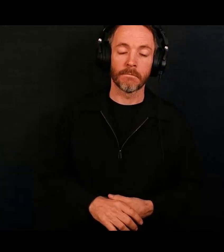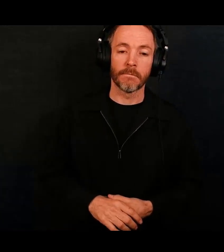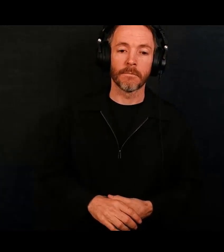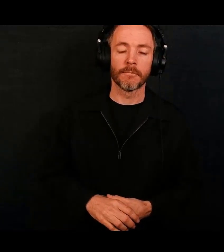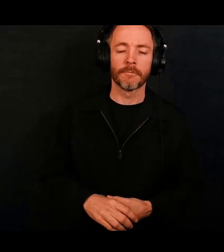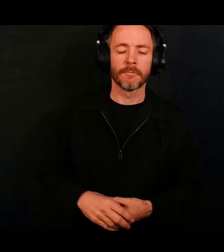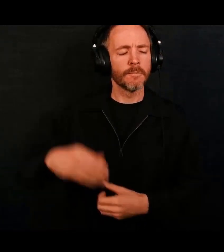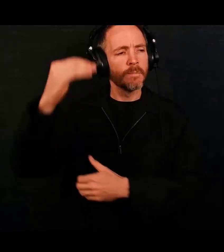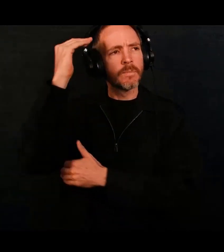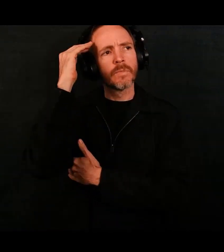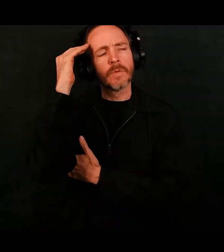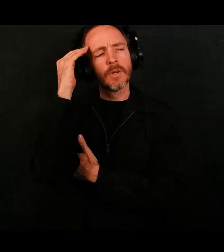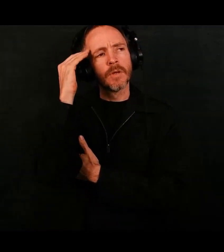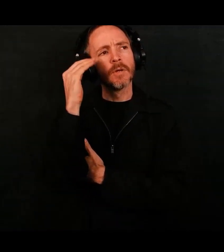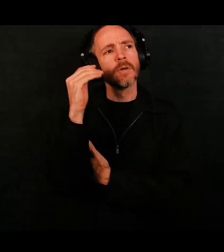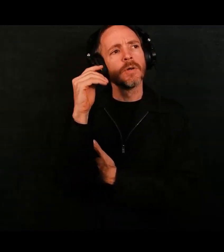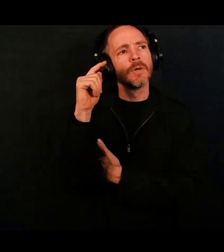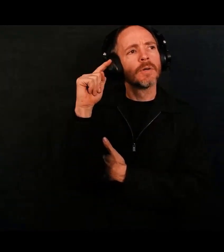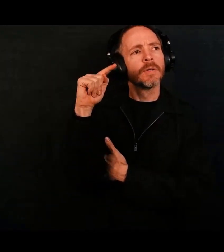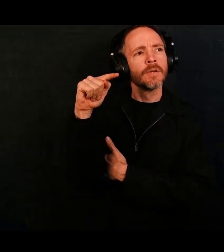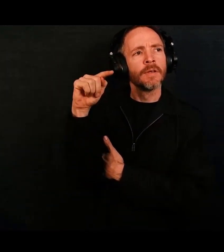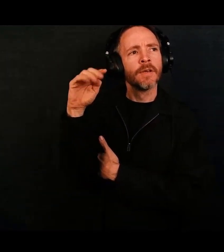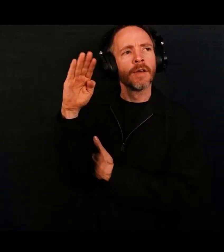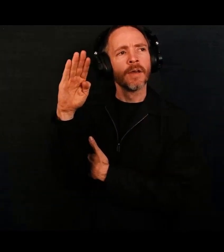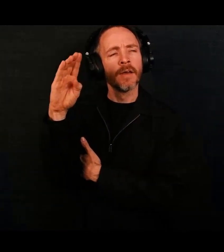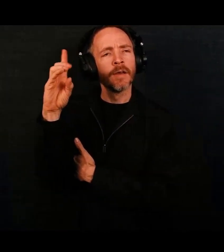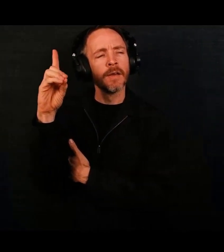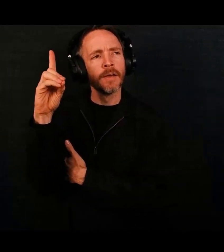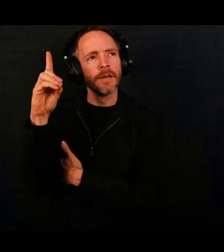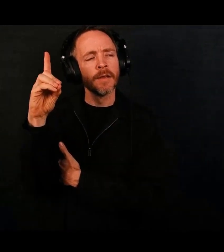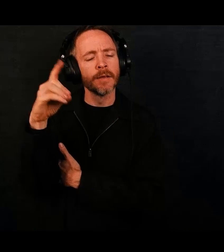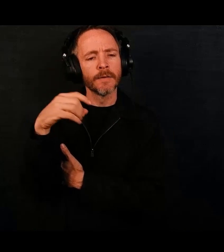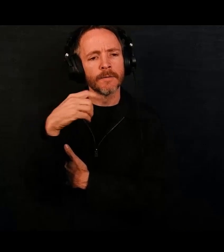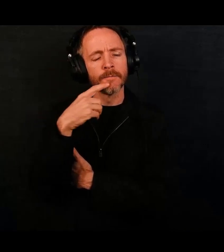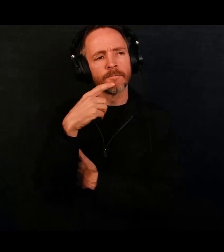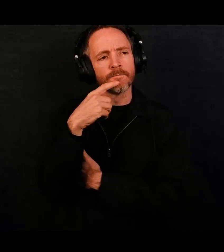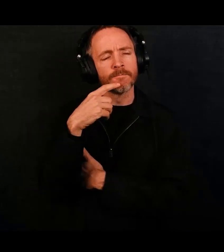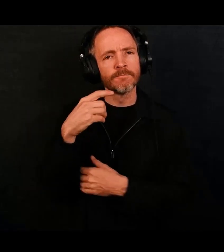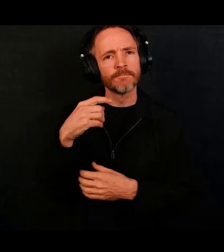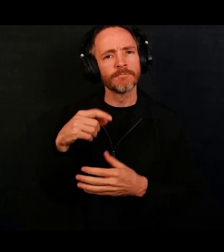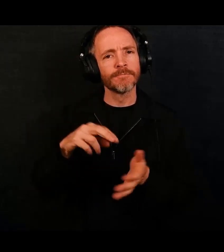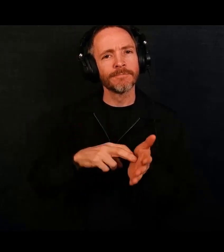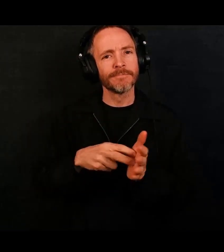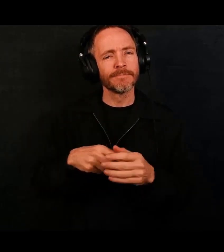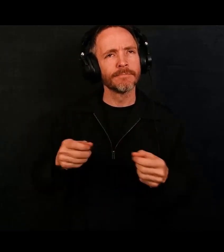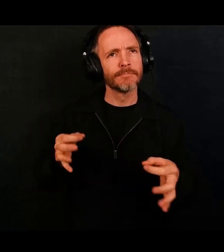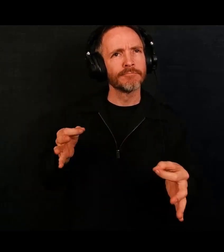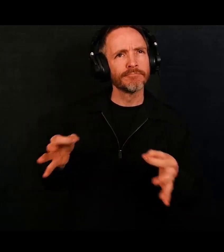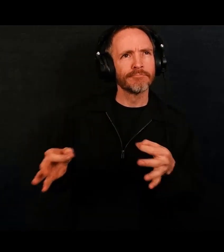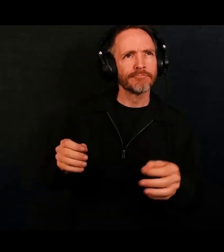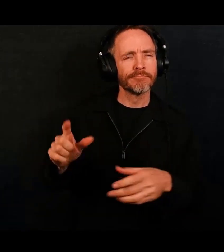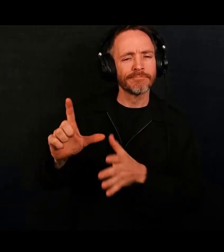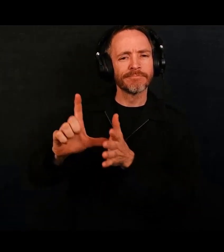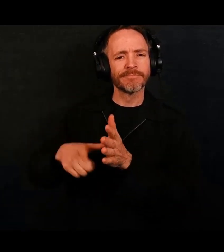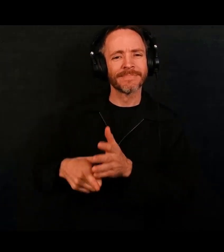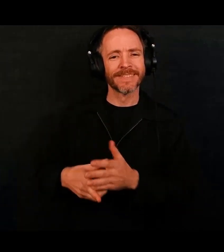You know, to be determined on whatever it was I just said about. Jeez.